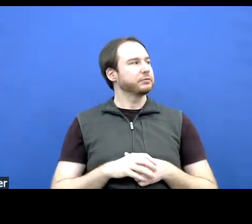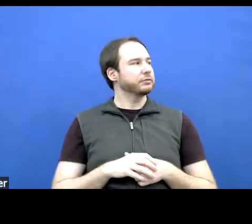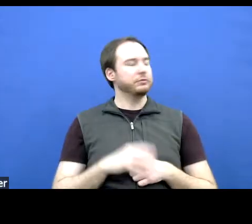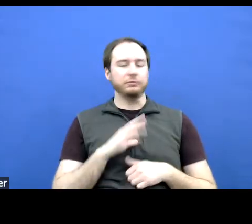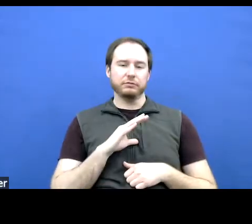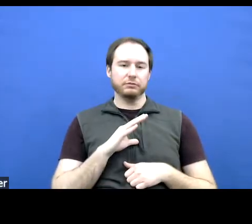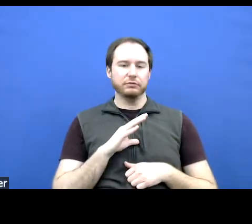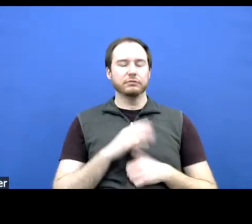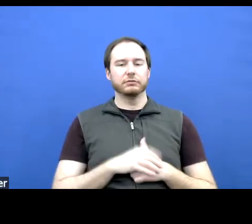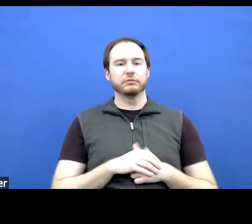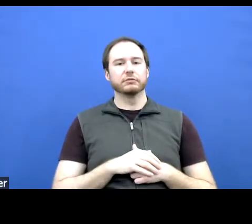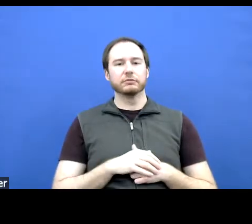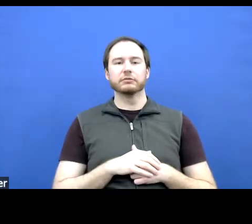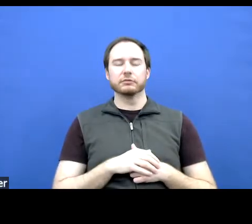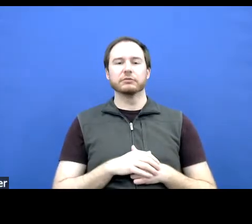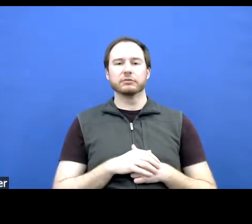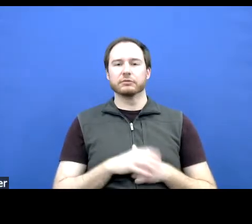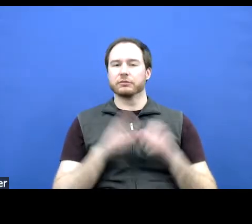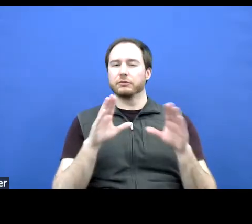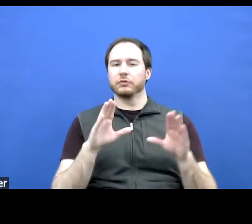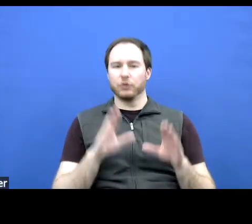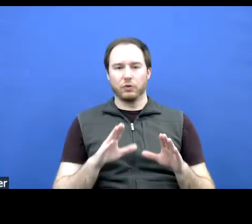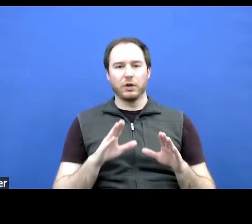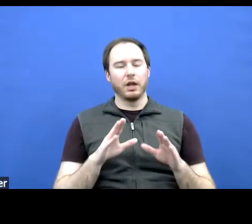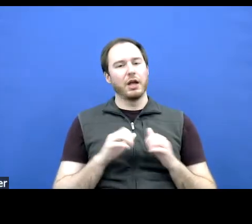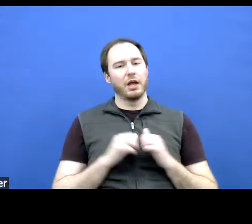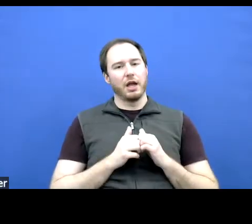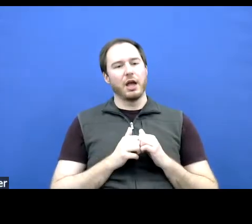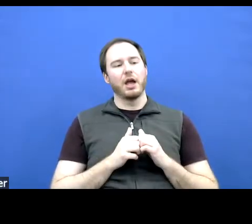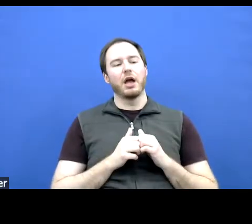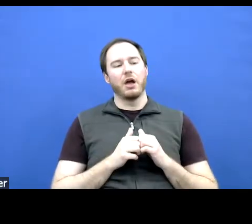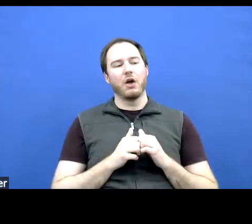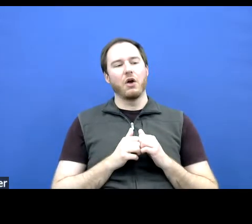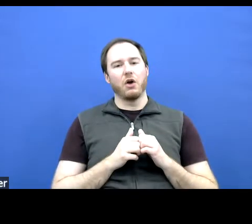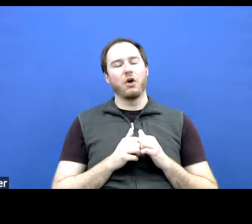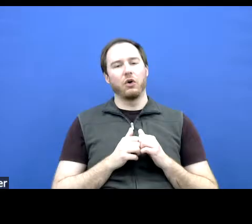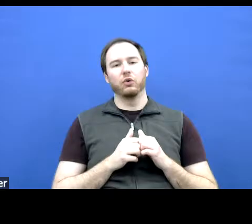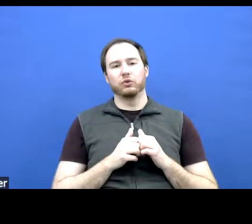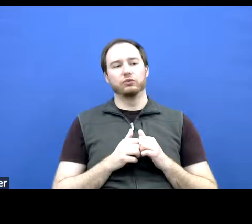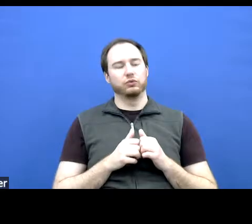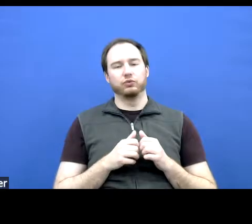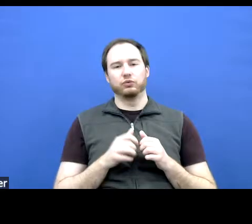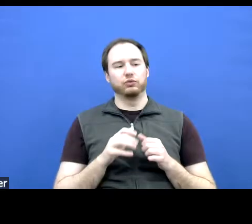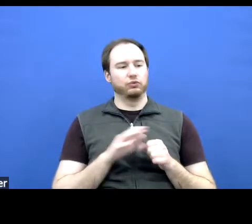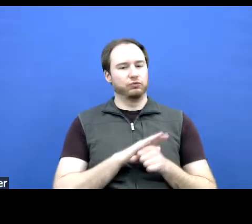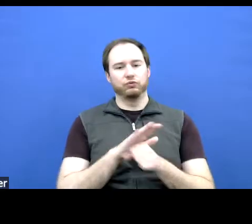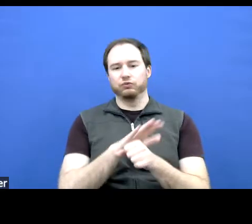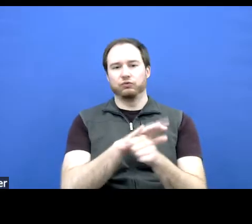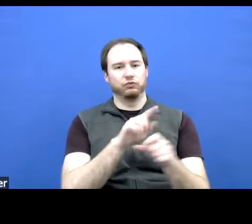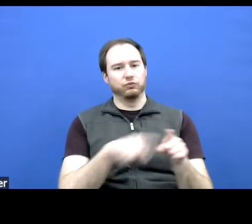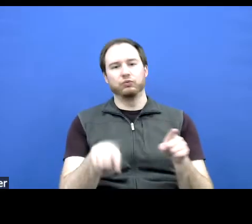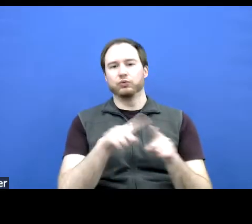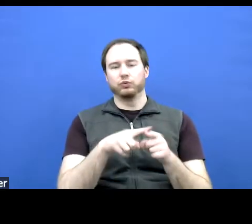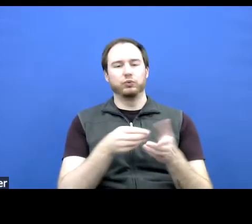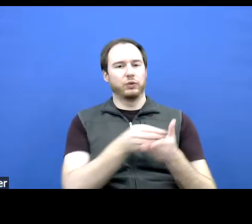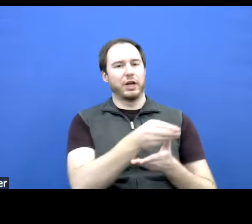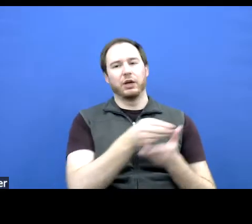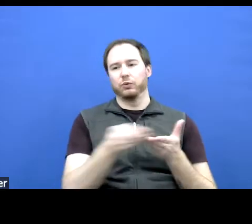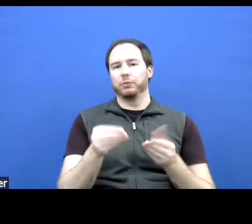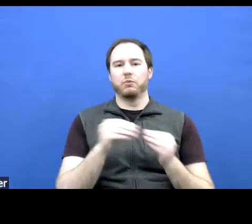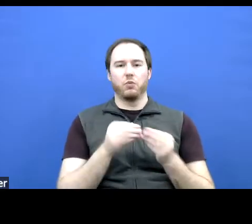You know, so it's a great way to cover the acquisition of collection materials